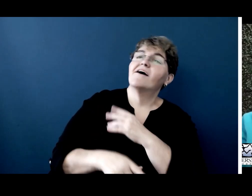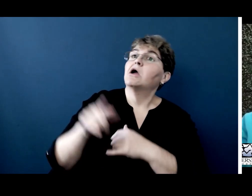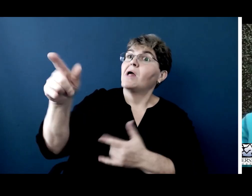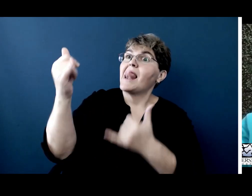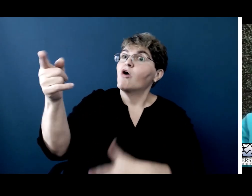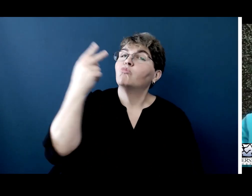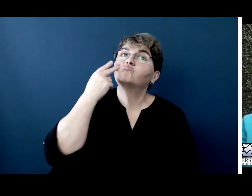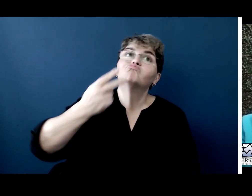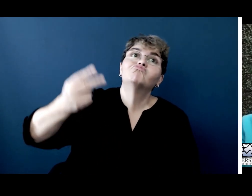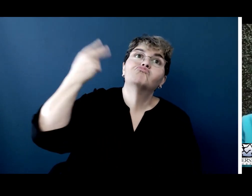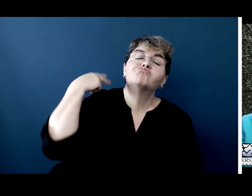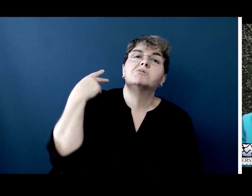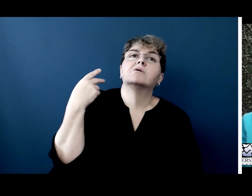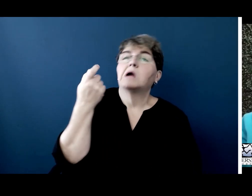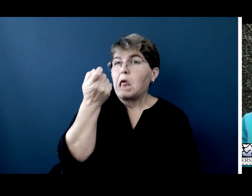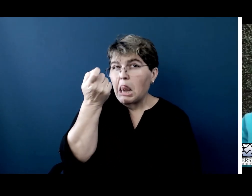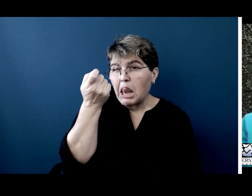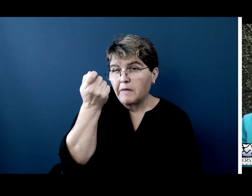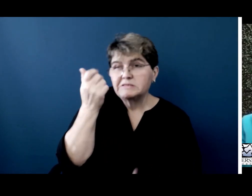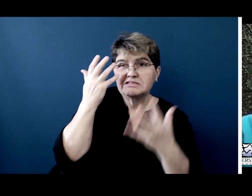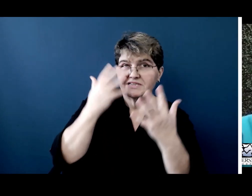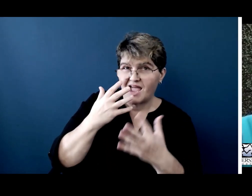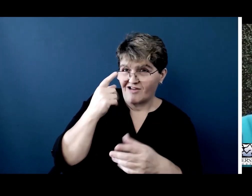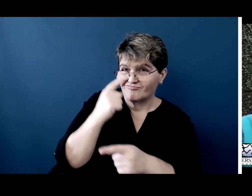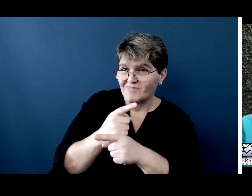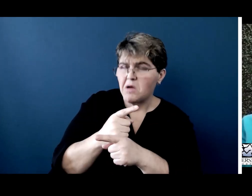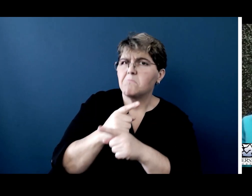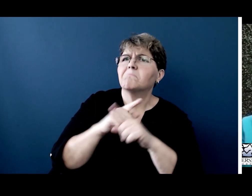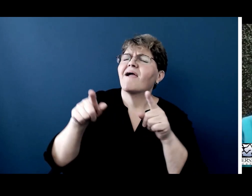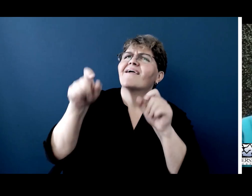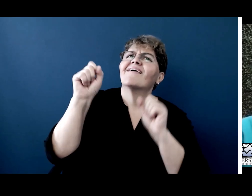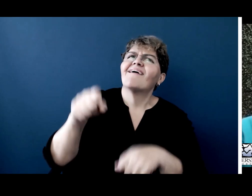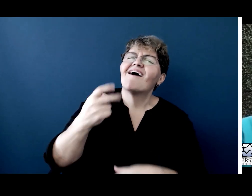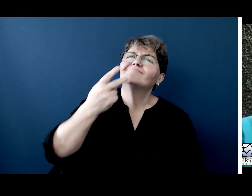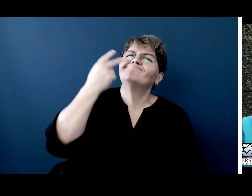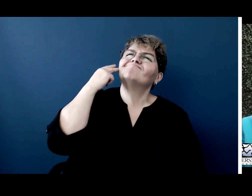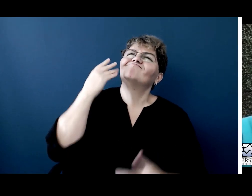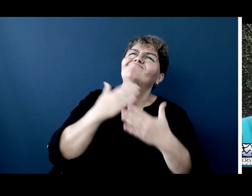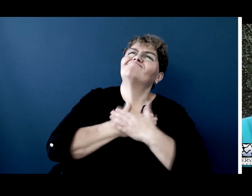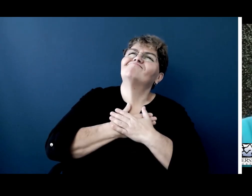those road trips down to Florida that you remember and you kind of think back on and smile?